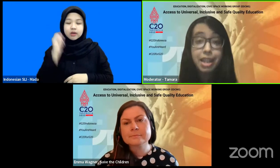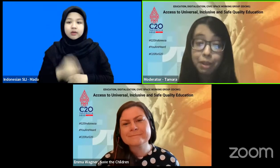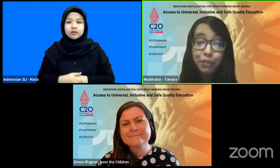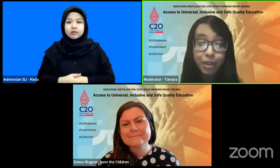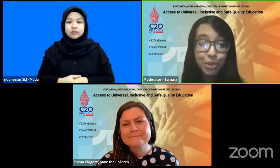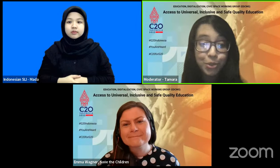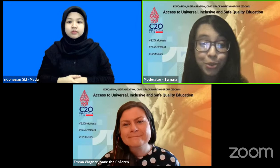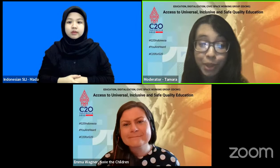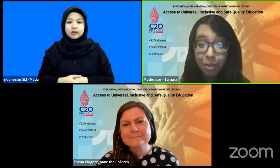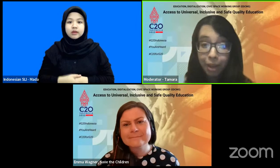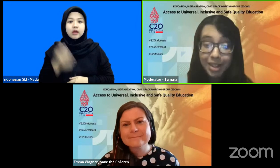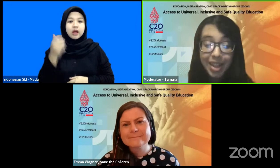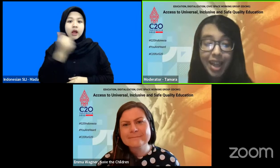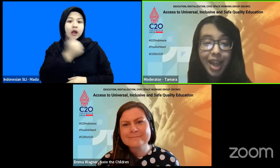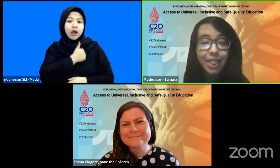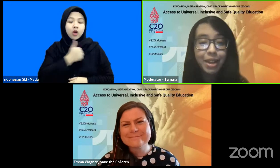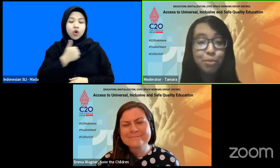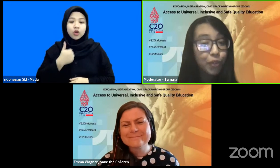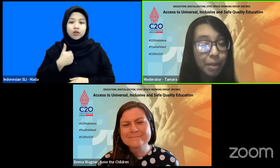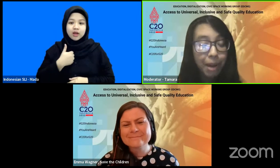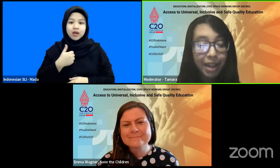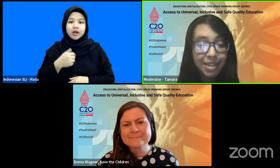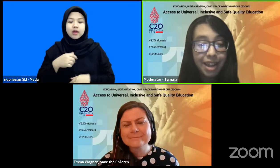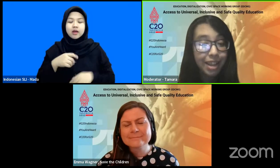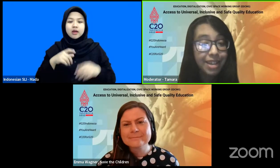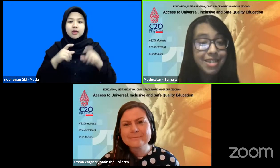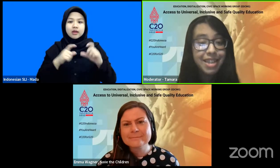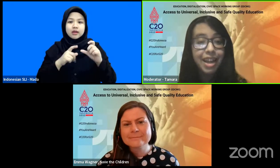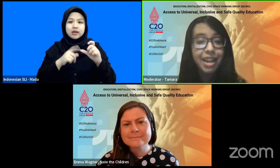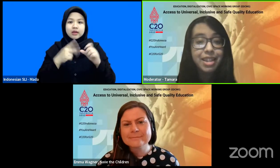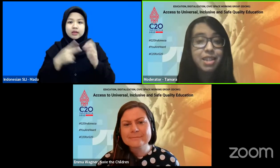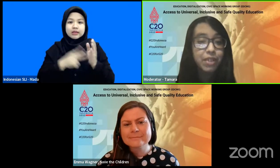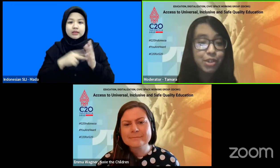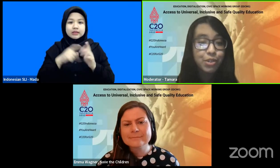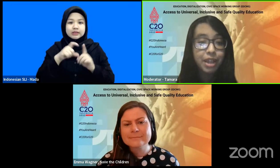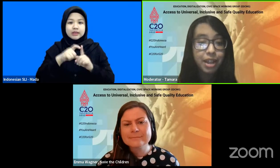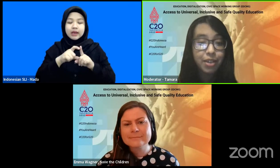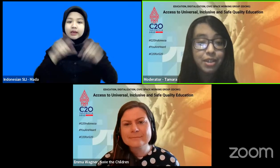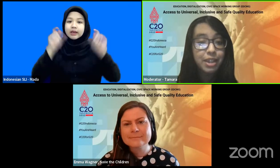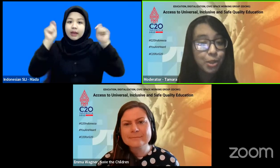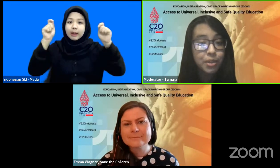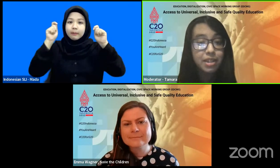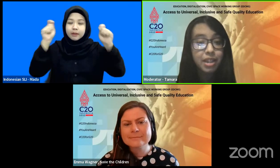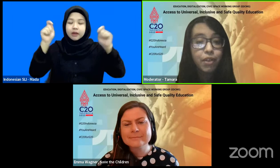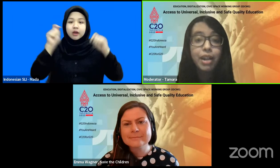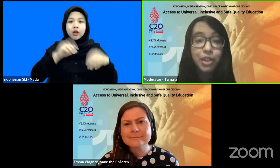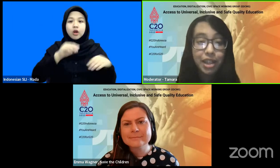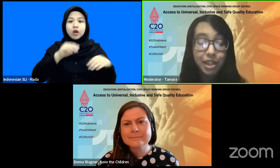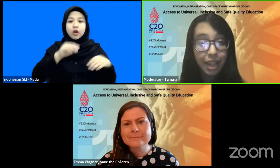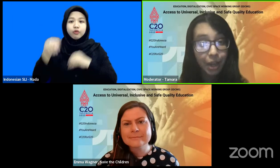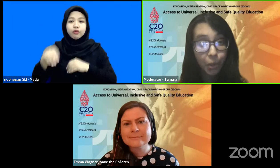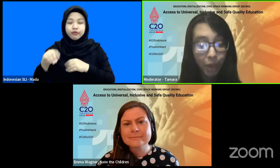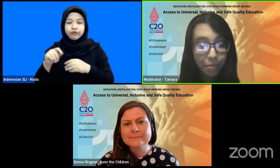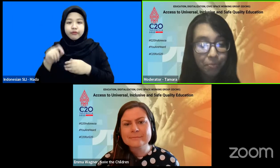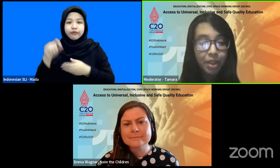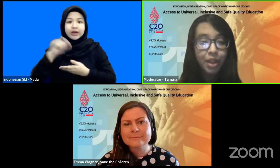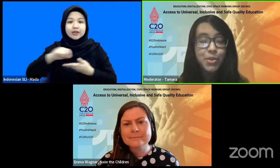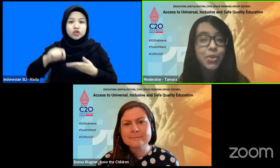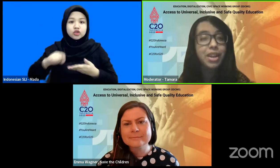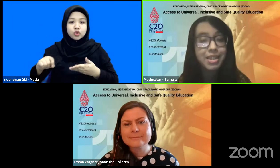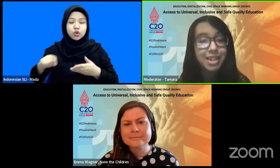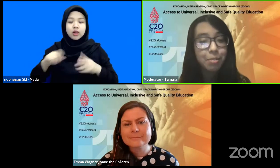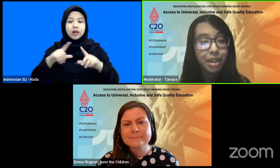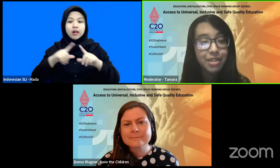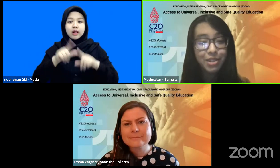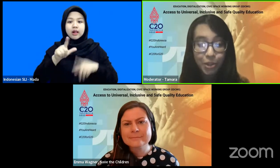the Send My Friend to School campaign, the Moving Minds Alliance, and the Civil Society Constituency for Education Cannot Wait.